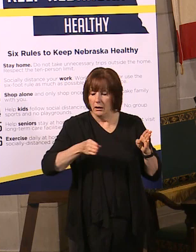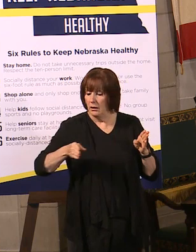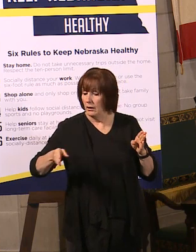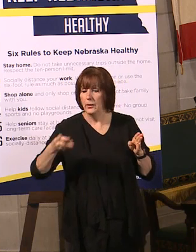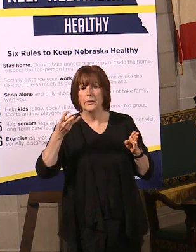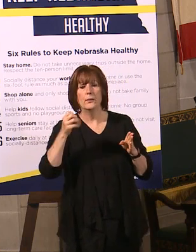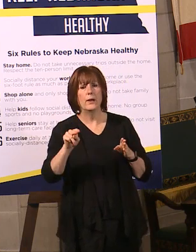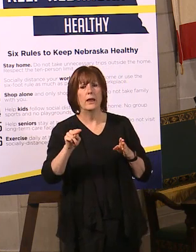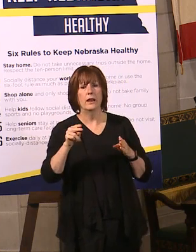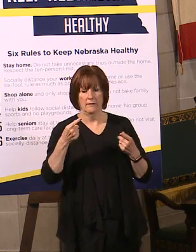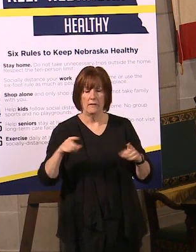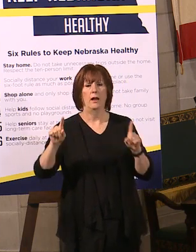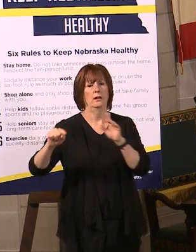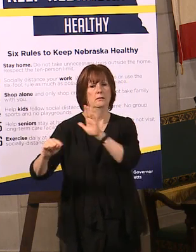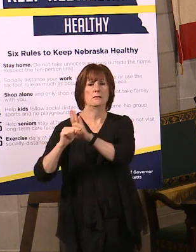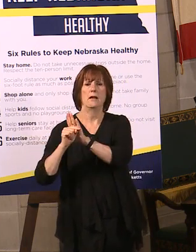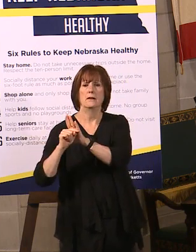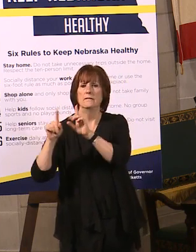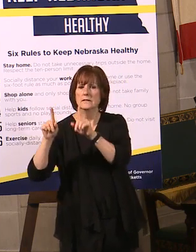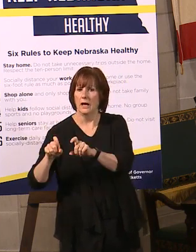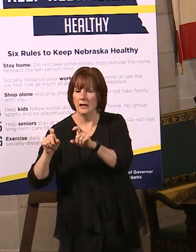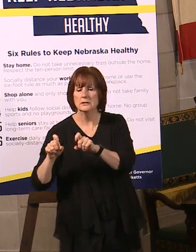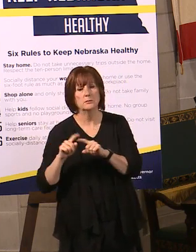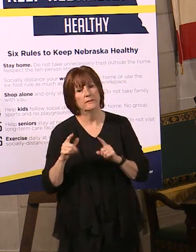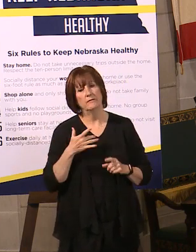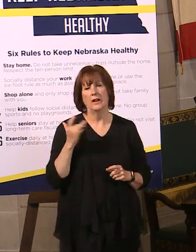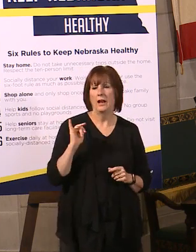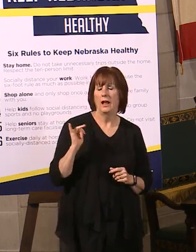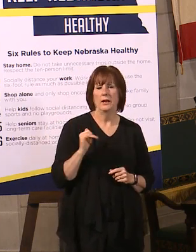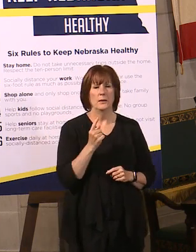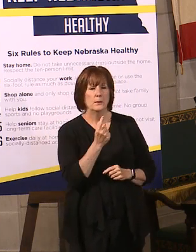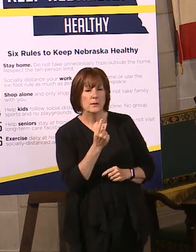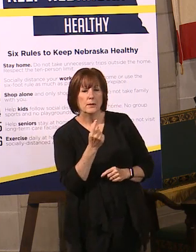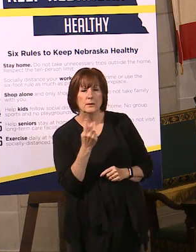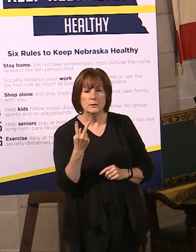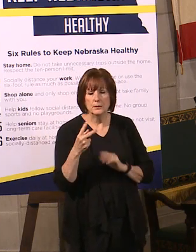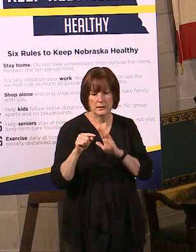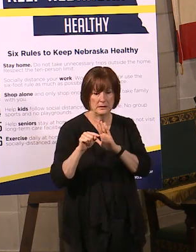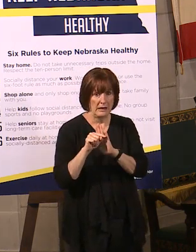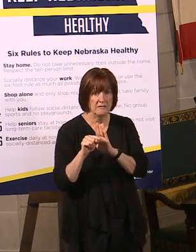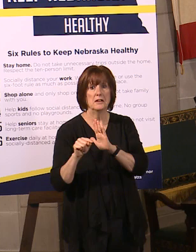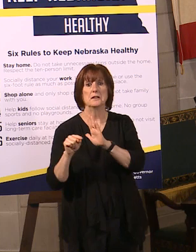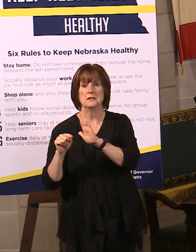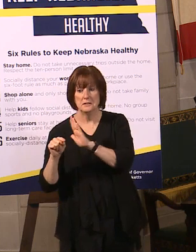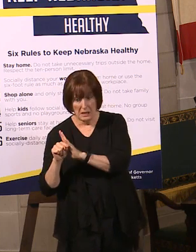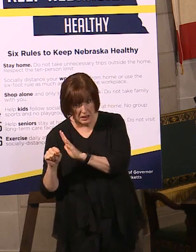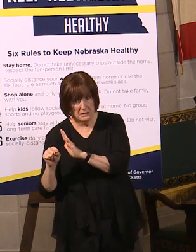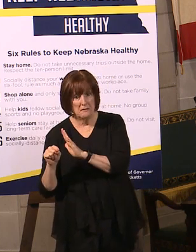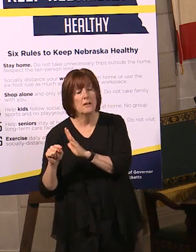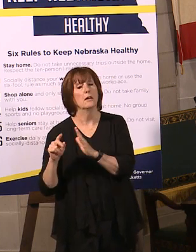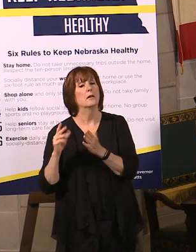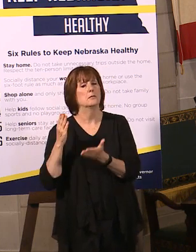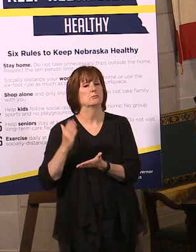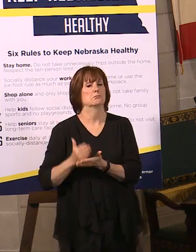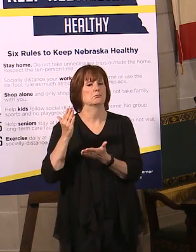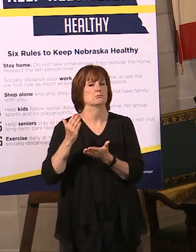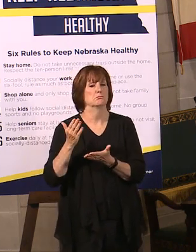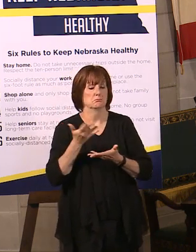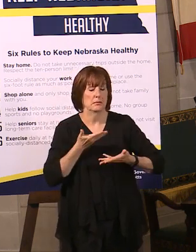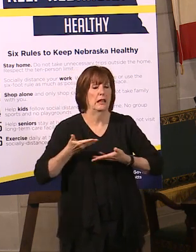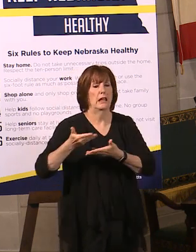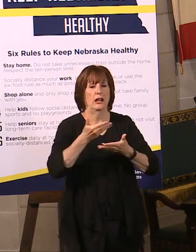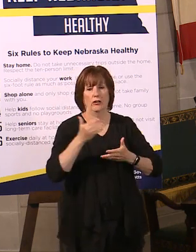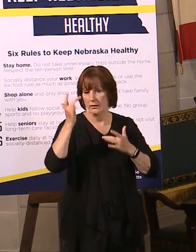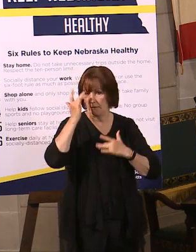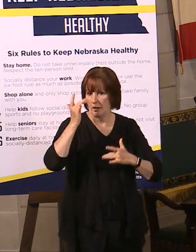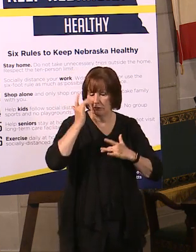test might be negative again. But most people feel that after 1 or 2 negative tests, you're probably not carrying that virus anymore.